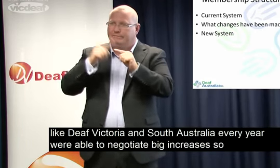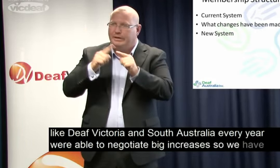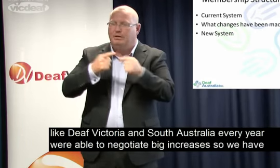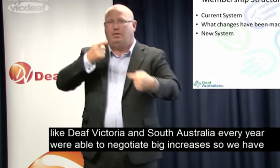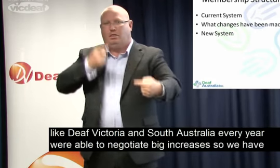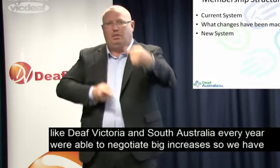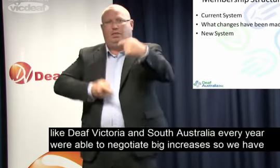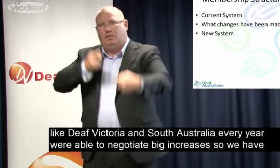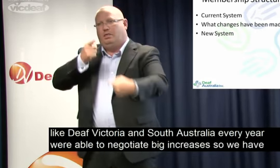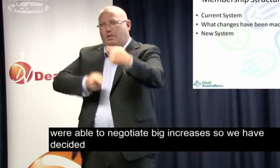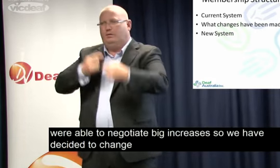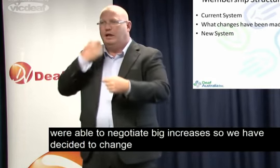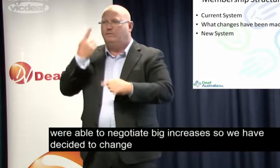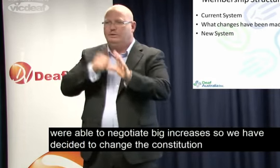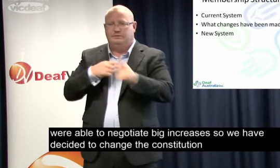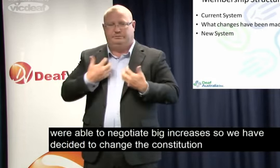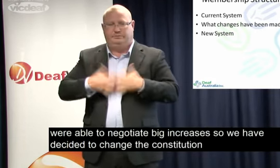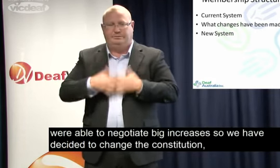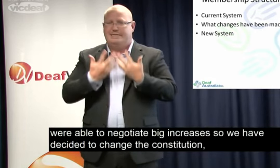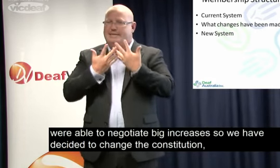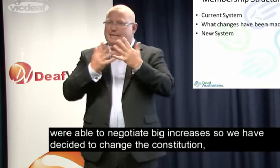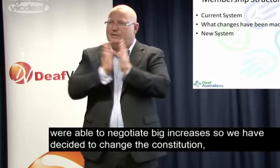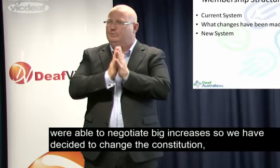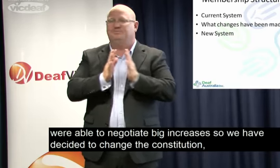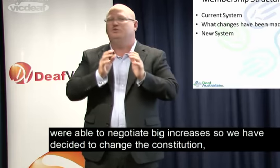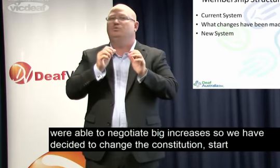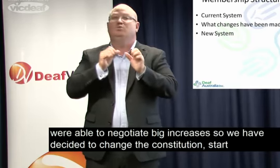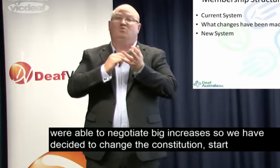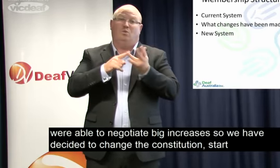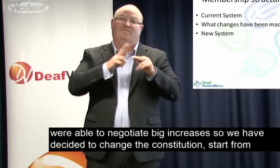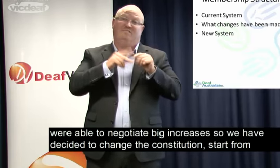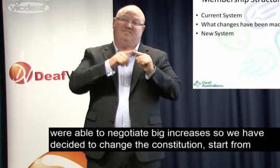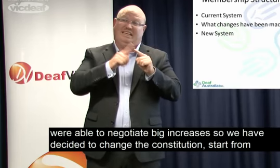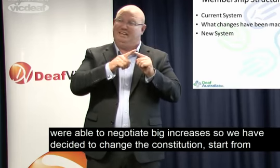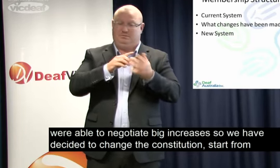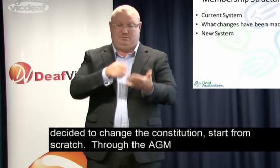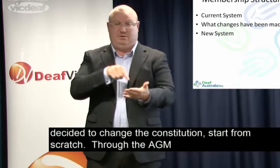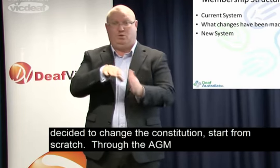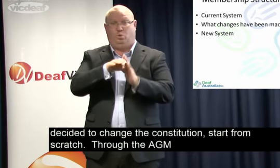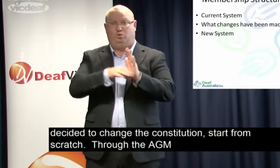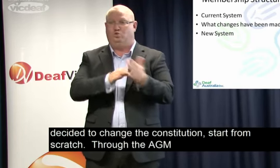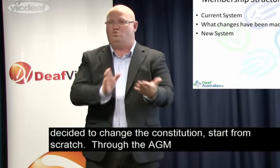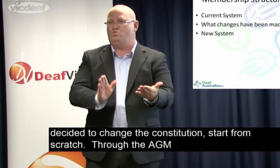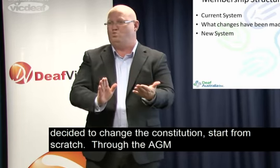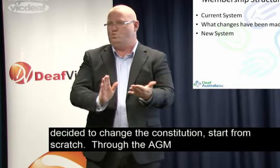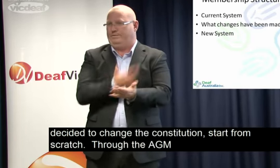AGM we looked at increasing the fees and various arguments occurred every year, and we really struggled with how we could change this and sort out this